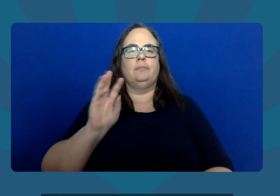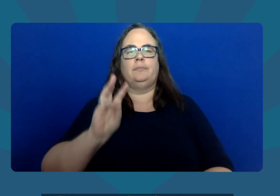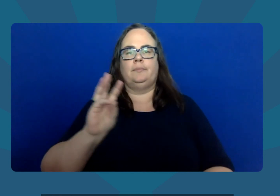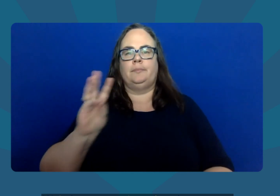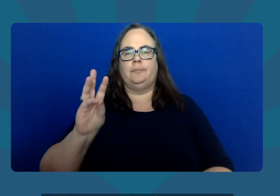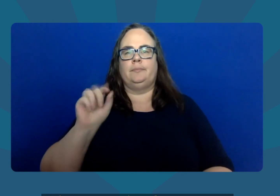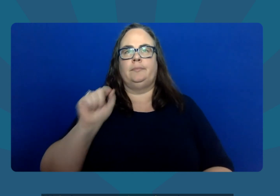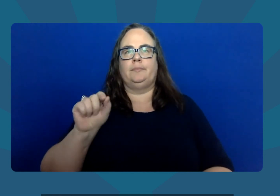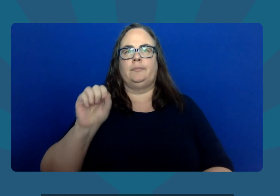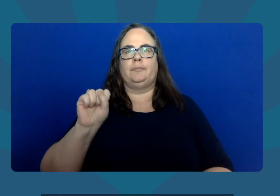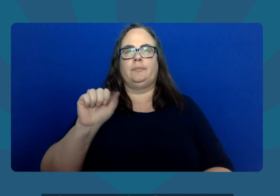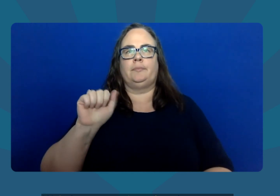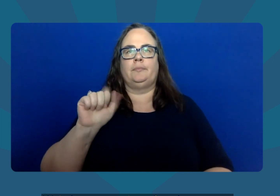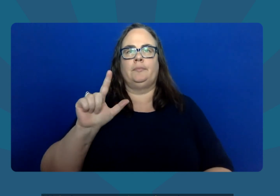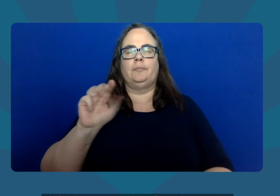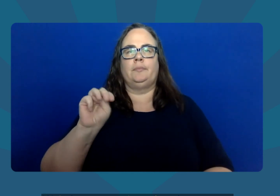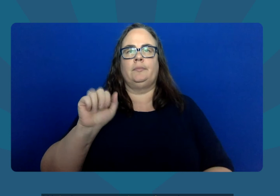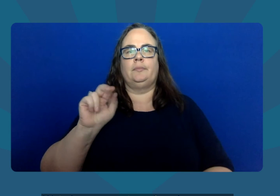Website,